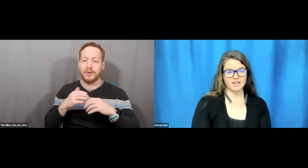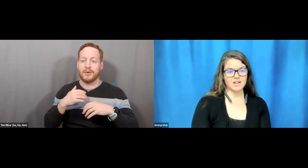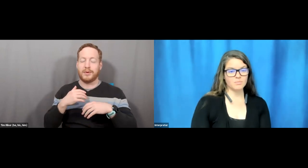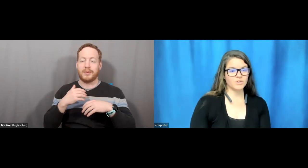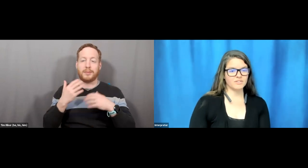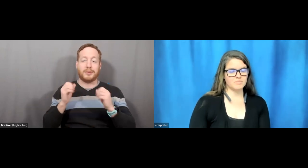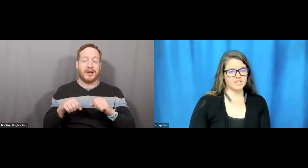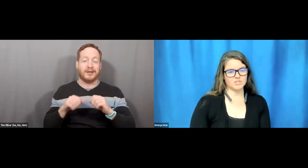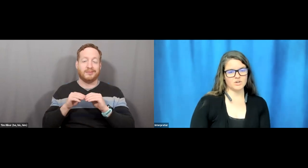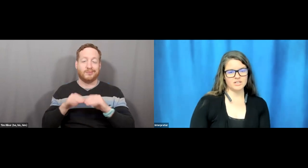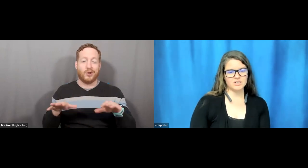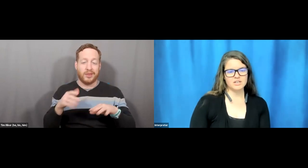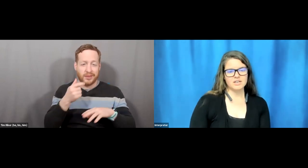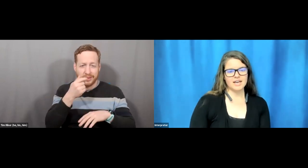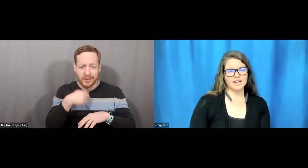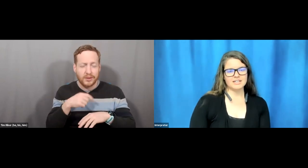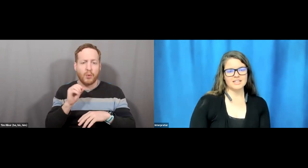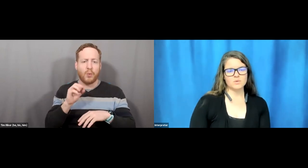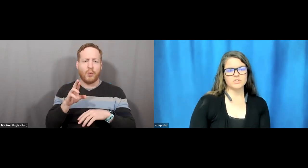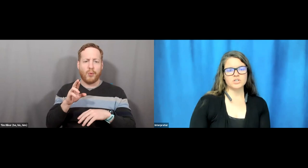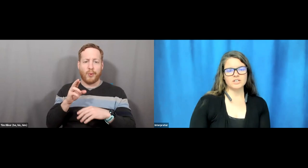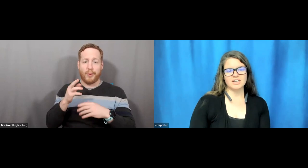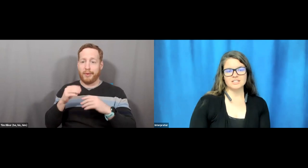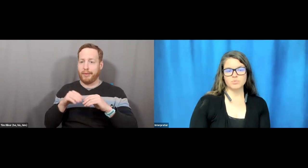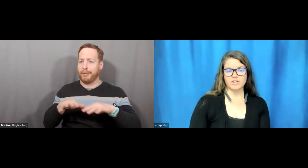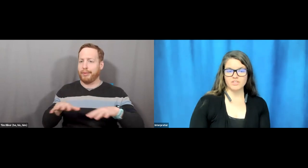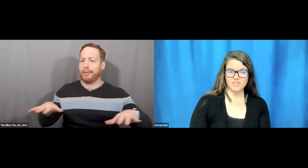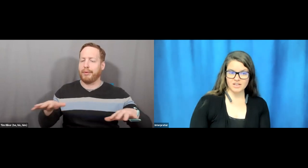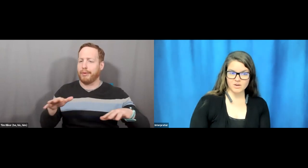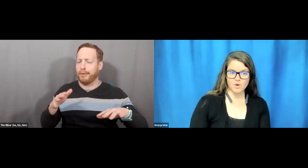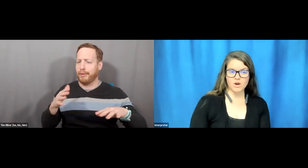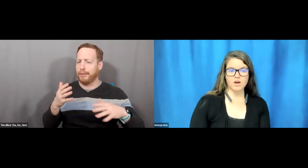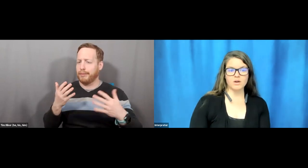a number of committees started, and I think we're starting to get spread thin.